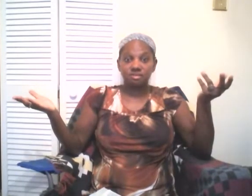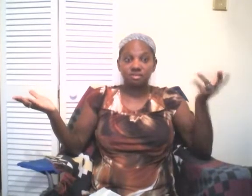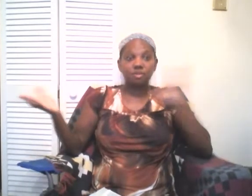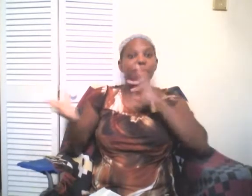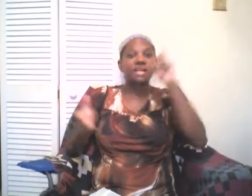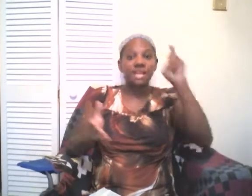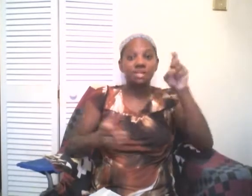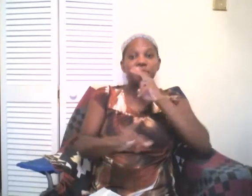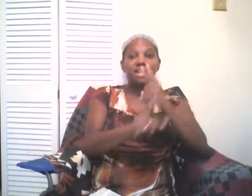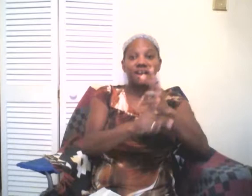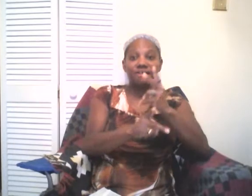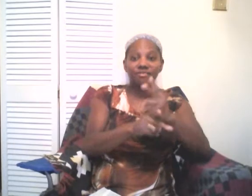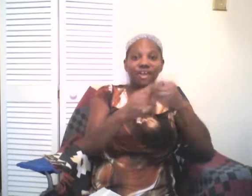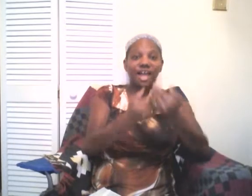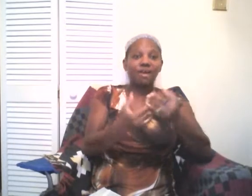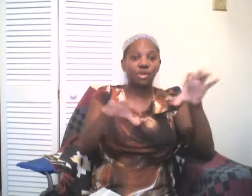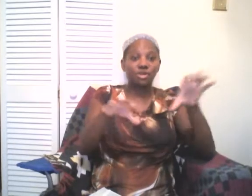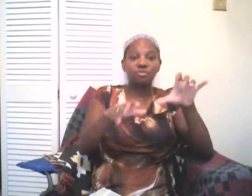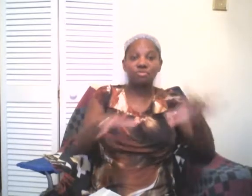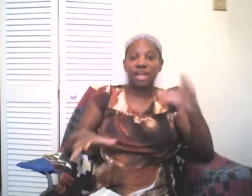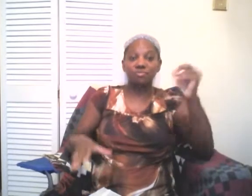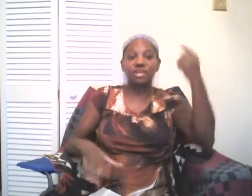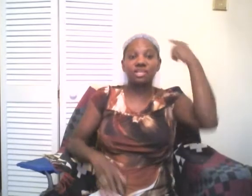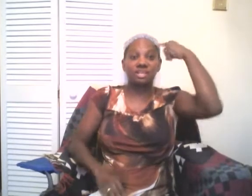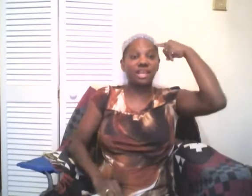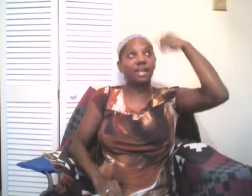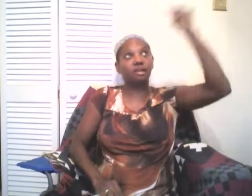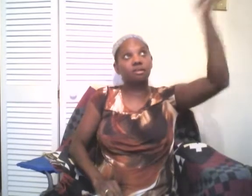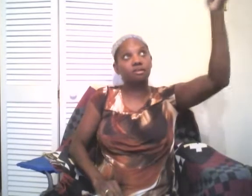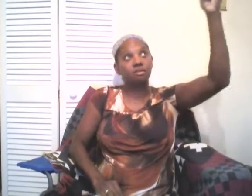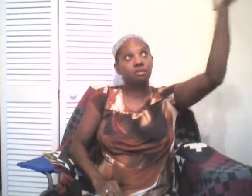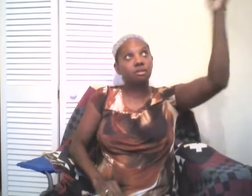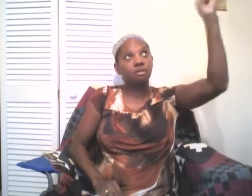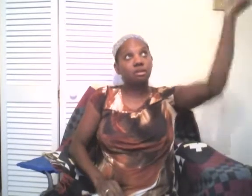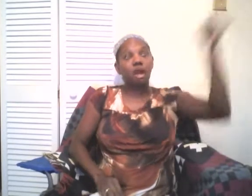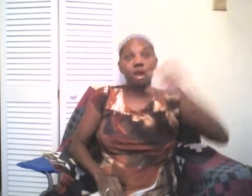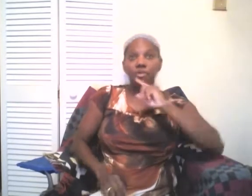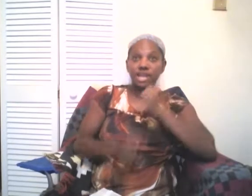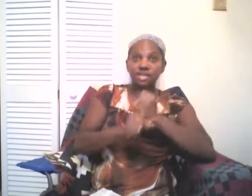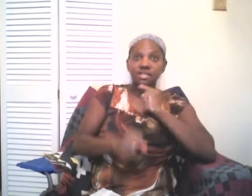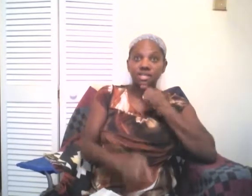So we need to be careful how we do that, and we need to think. Are we taking this serious?